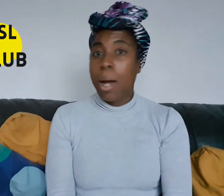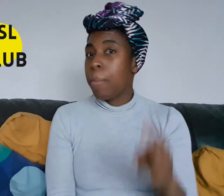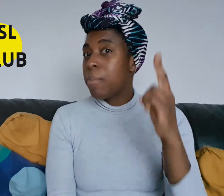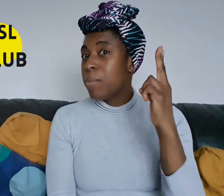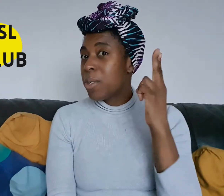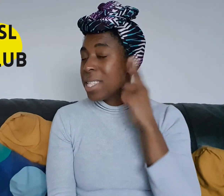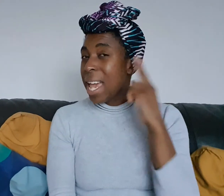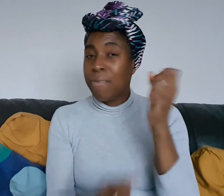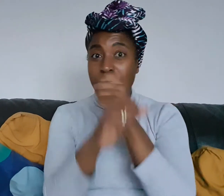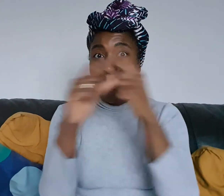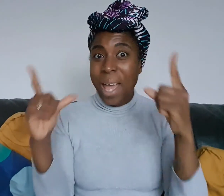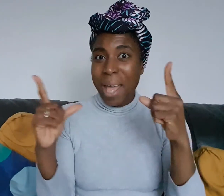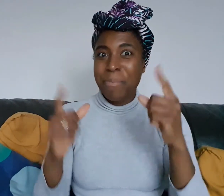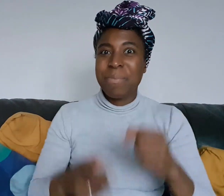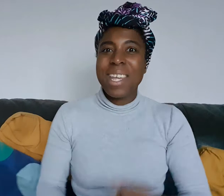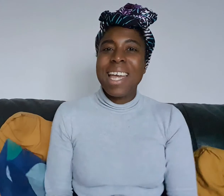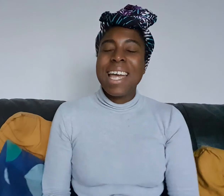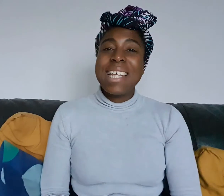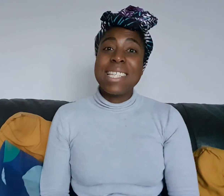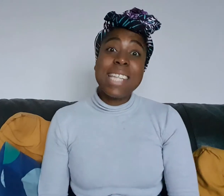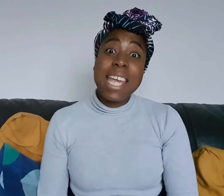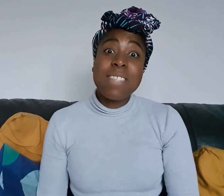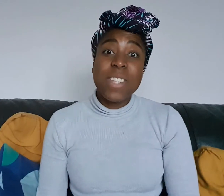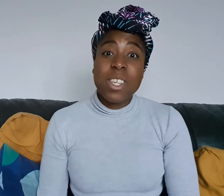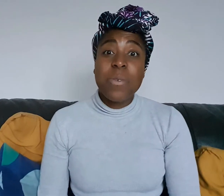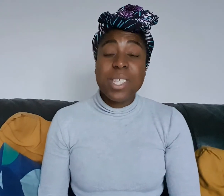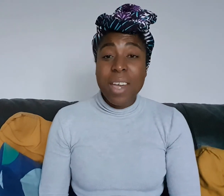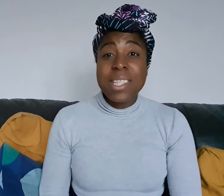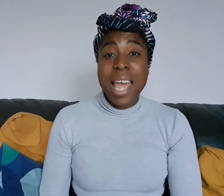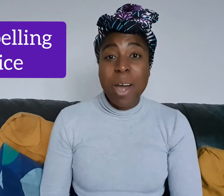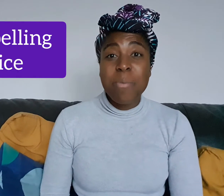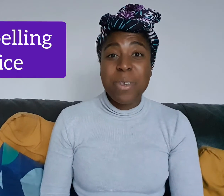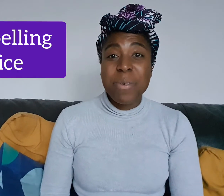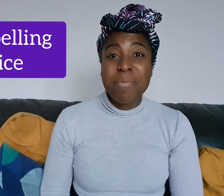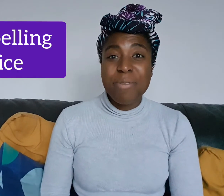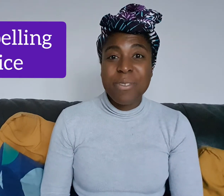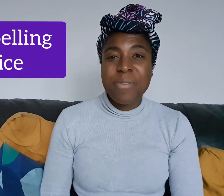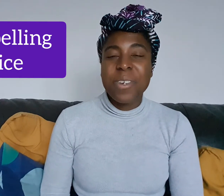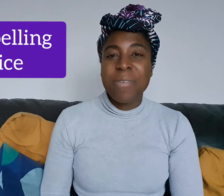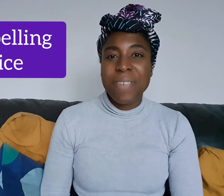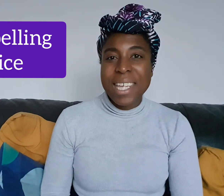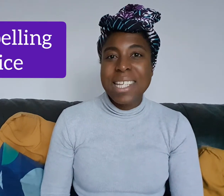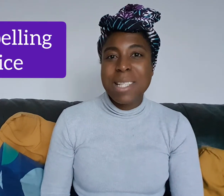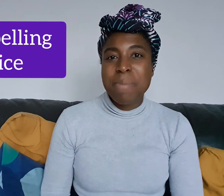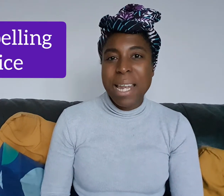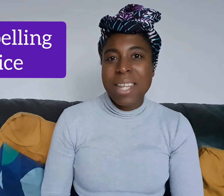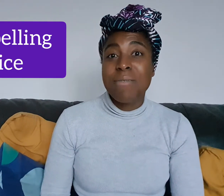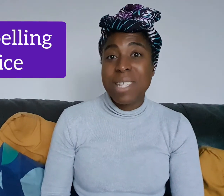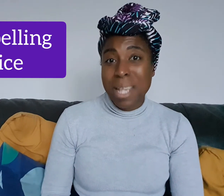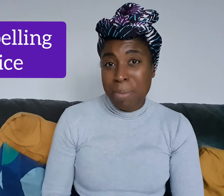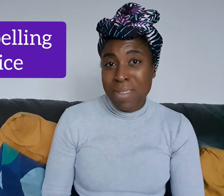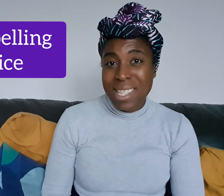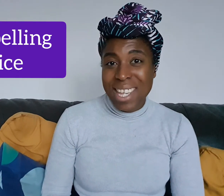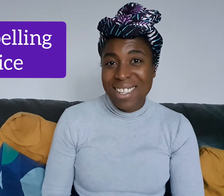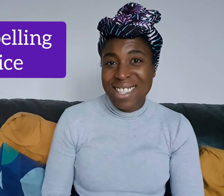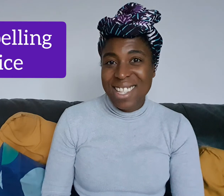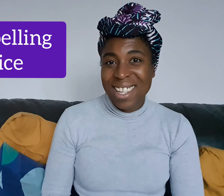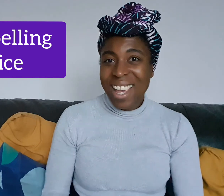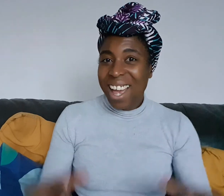become more deaf aware. Today's video is going to help you improve your finger spelling receptive skills. Are